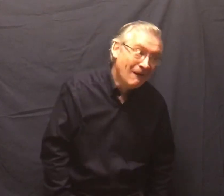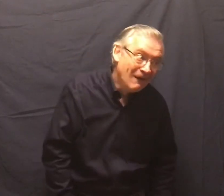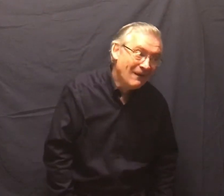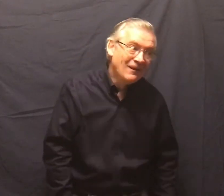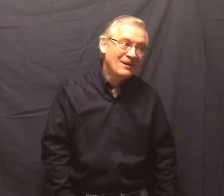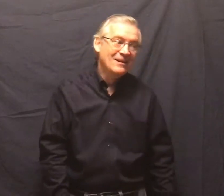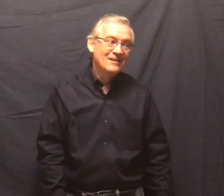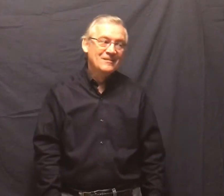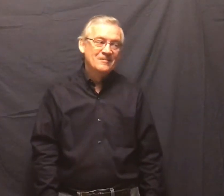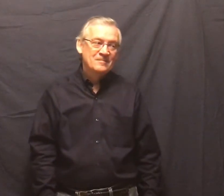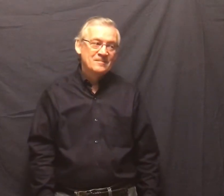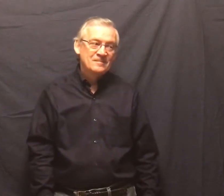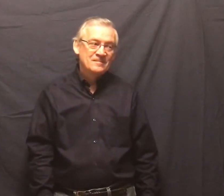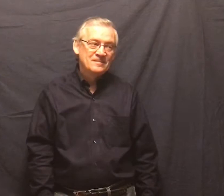George looked carefully at the solitaire hand.